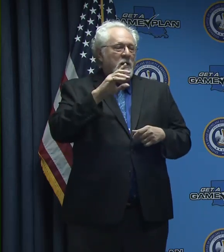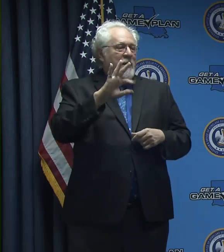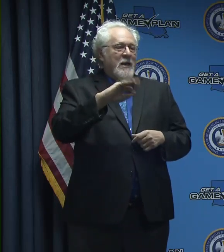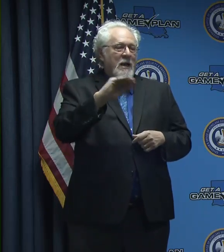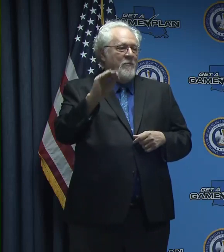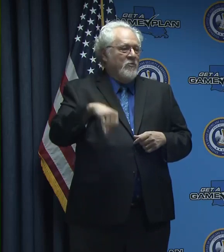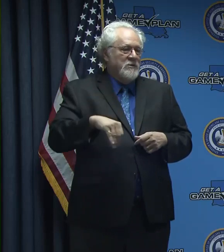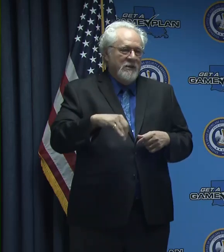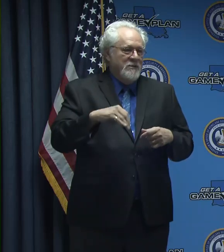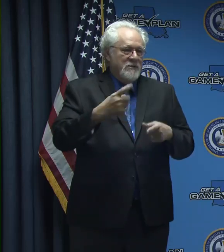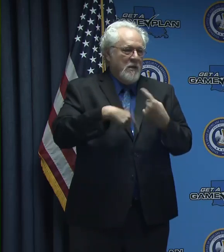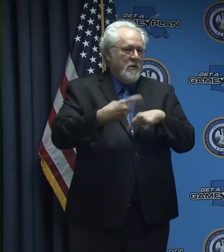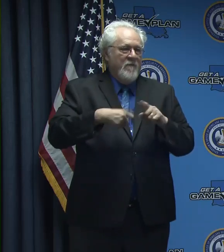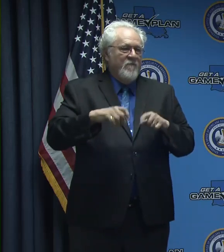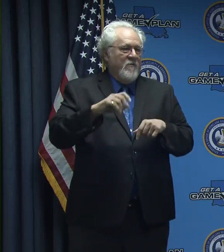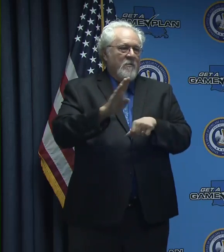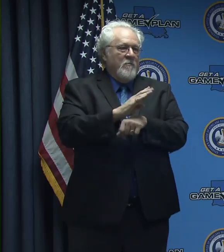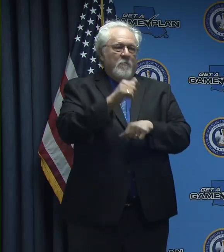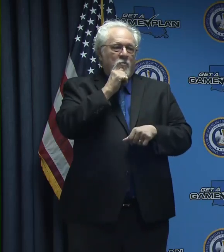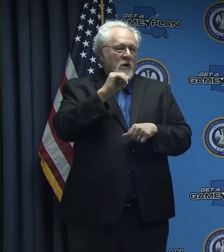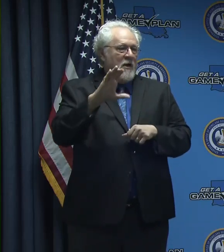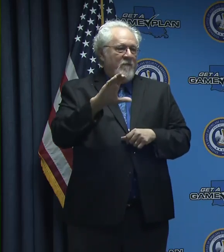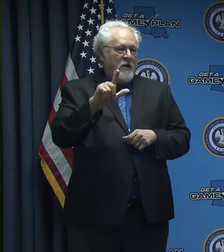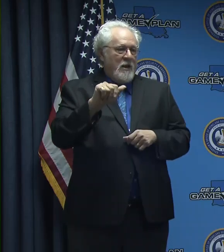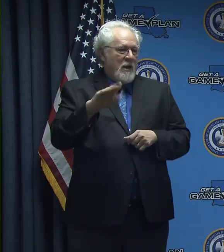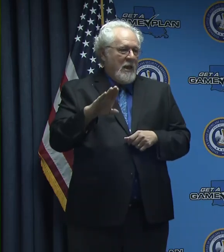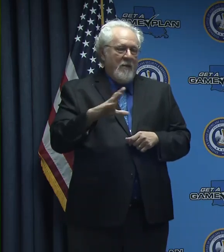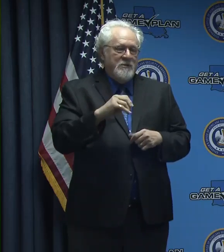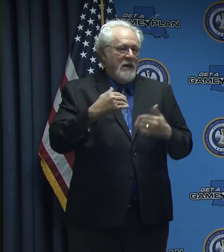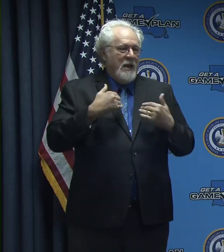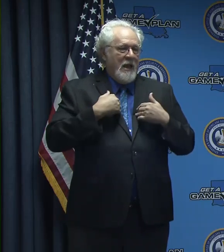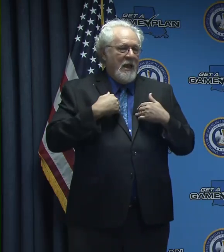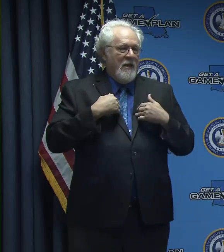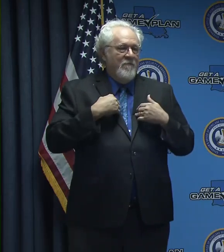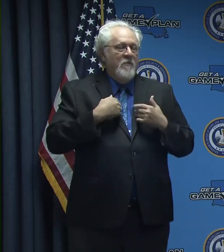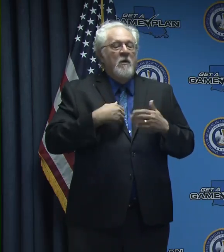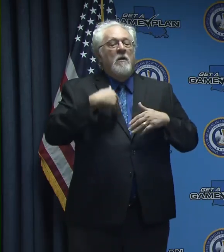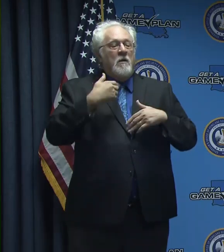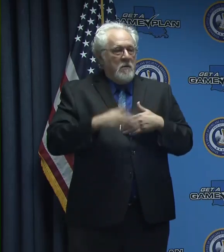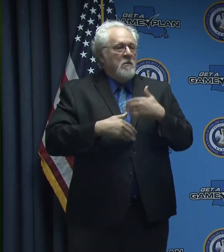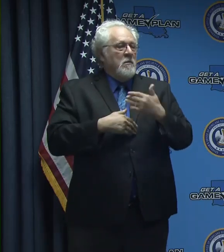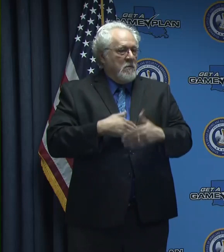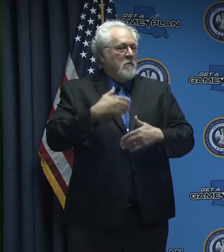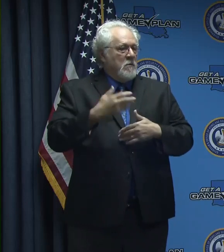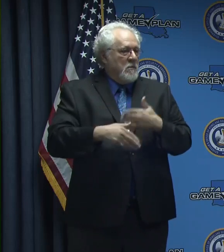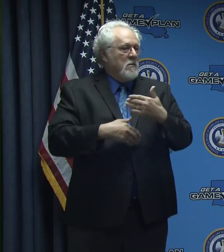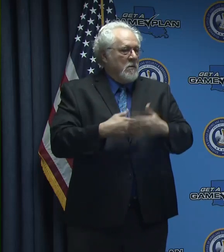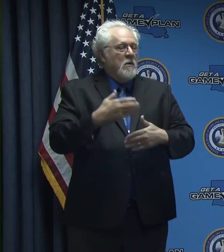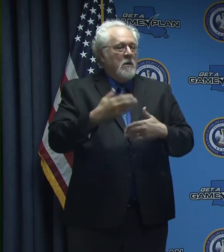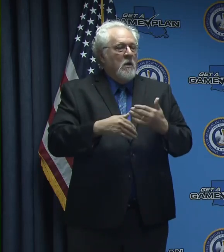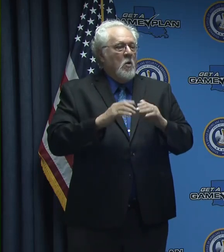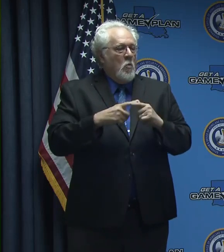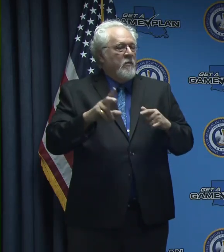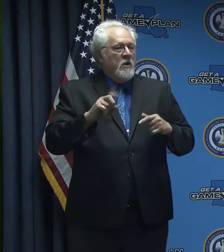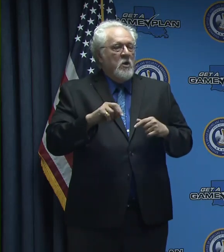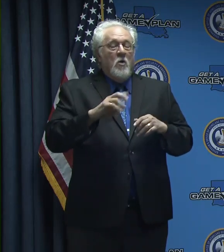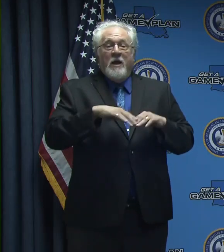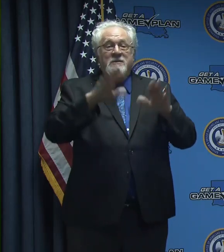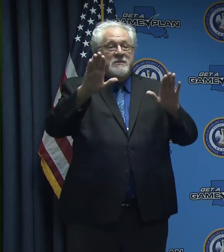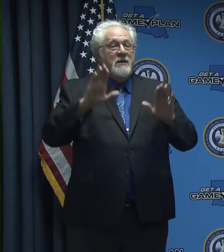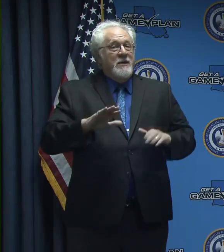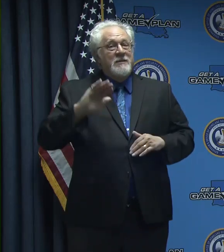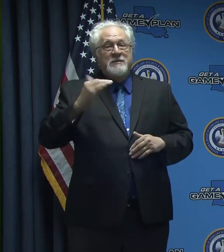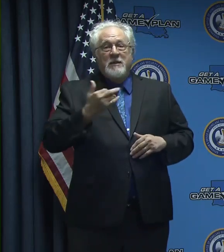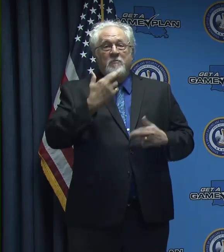of our test results now are coming in from commercial labs. And they just have this battle rhythm to what they're doing, and for whatever reason, on Sundays,